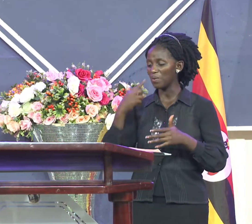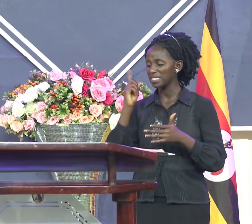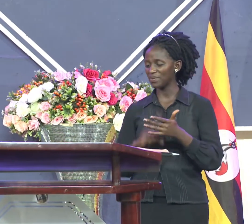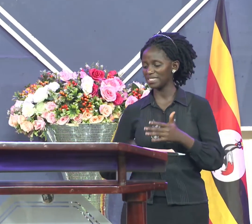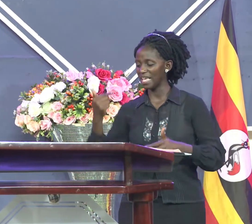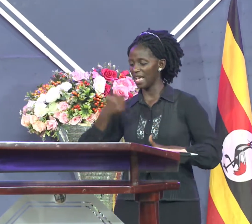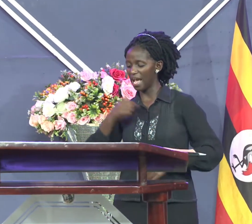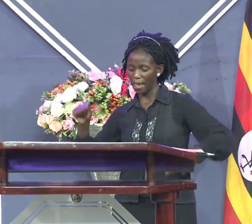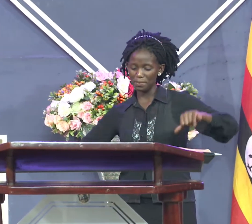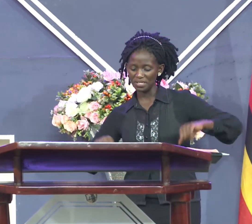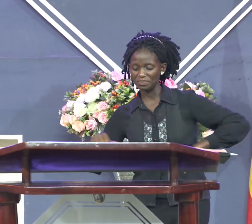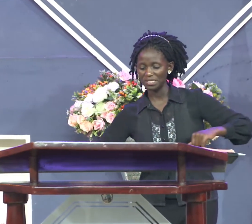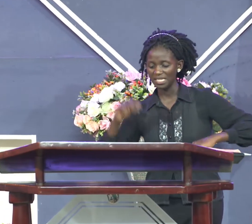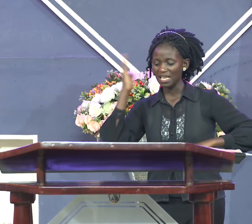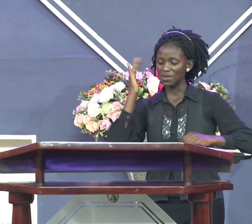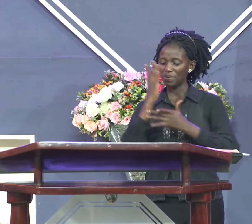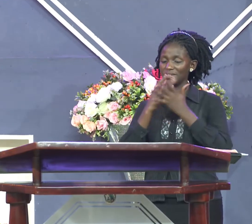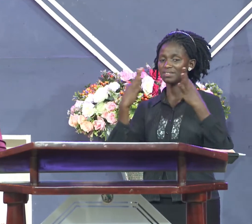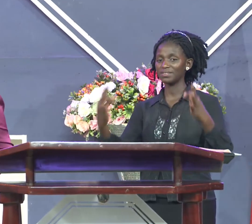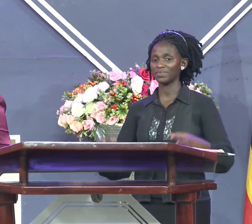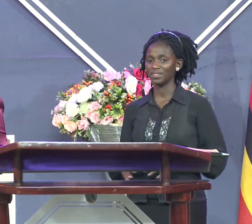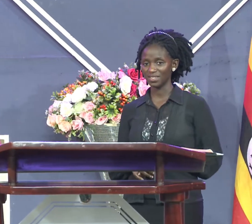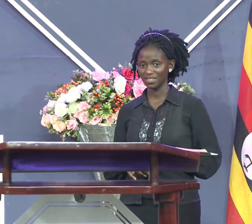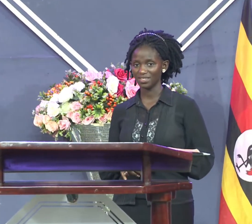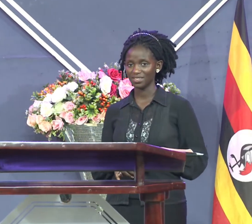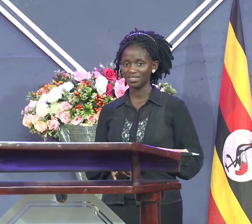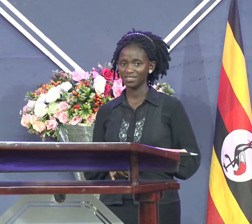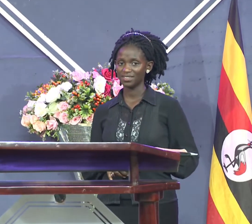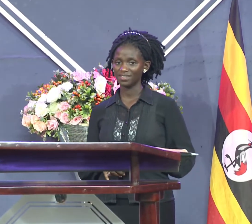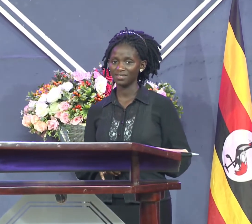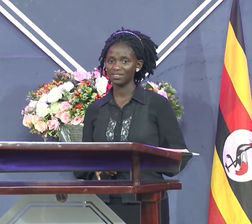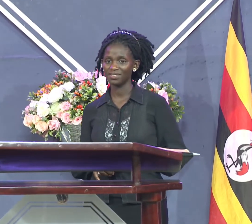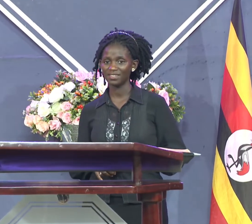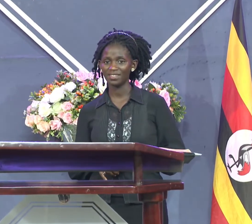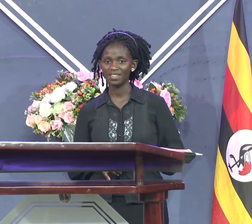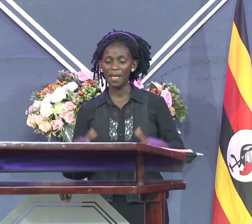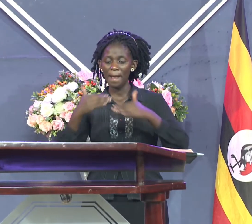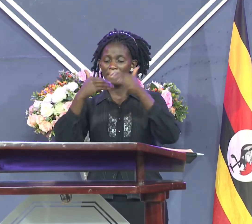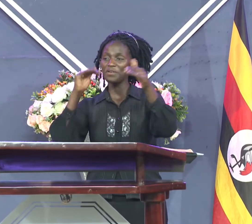for these matters, we think that we know.